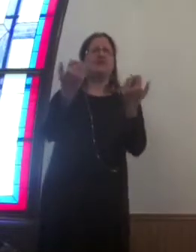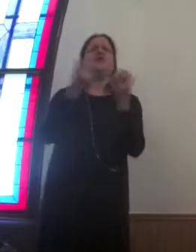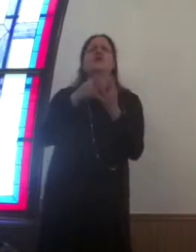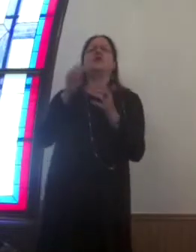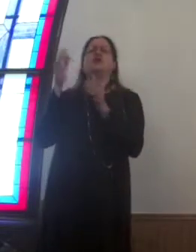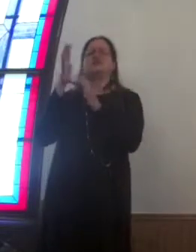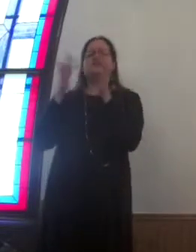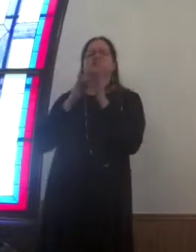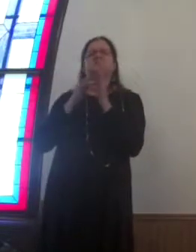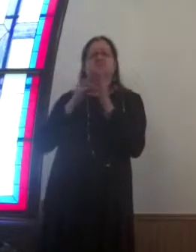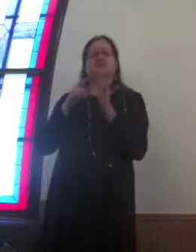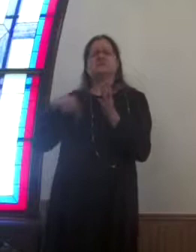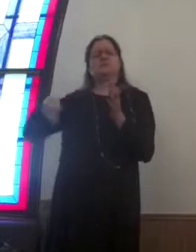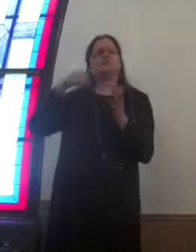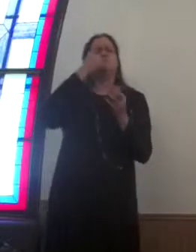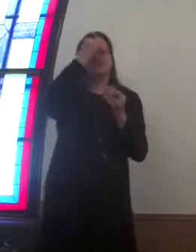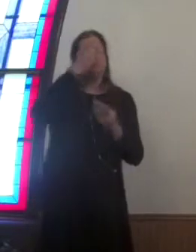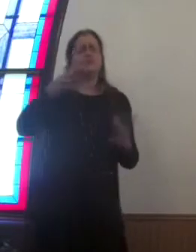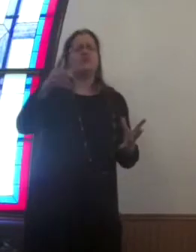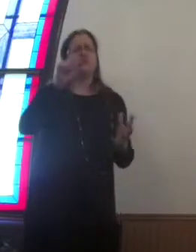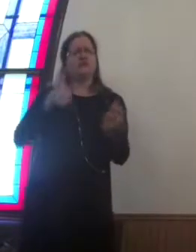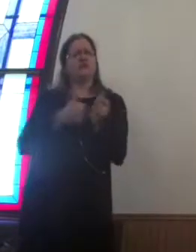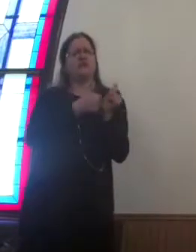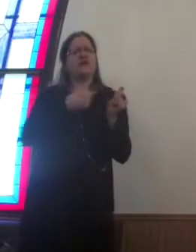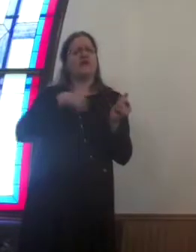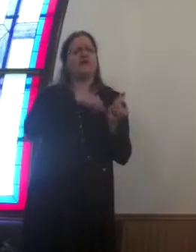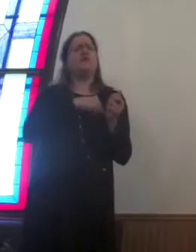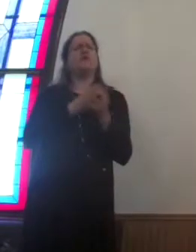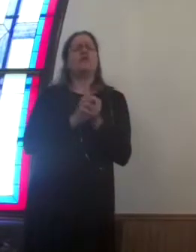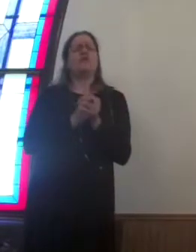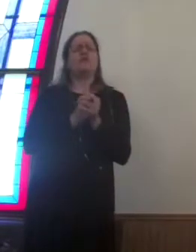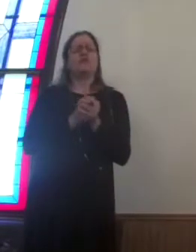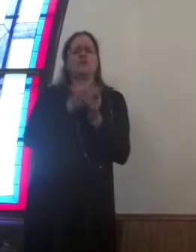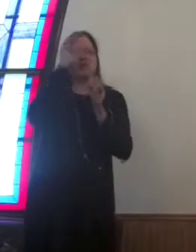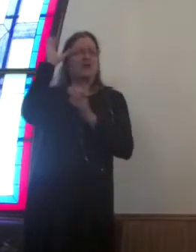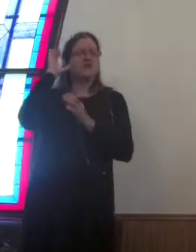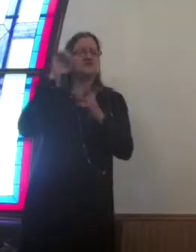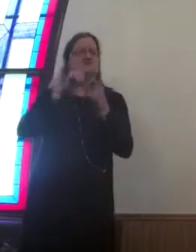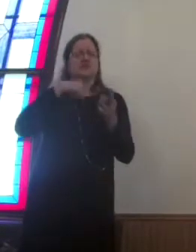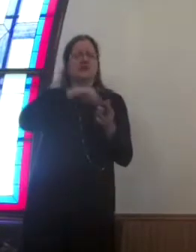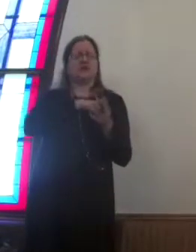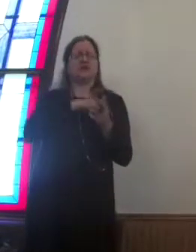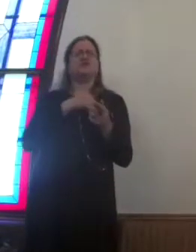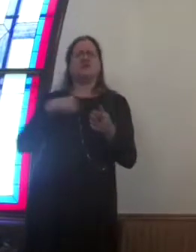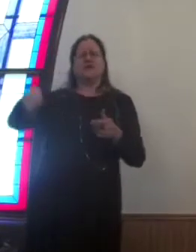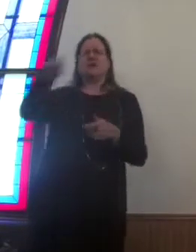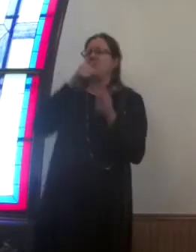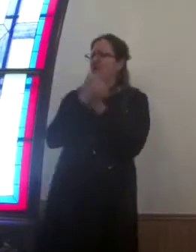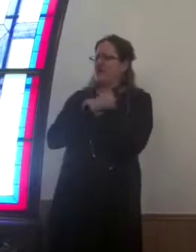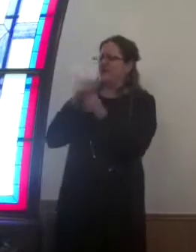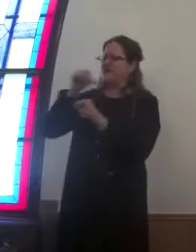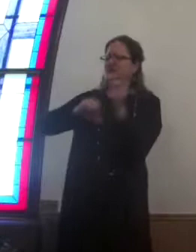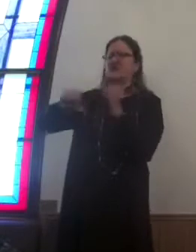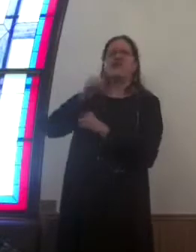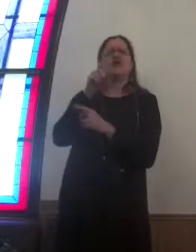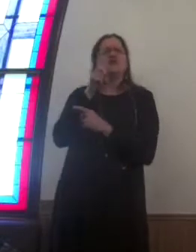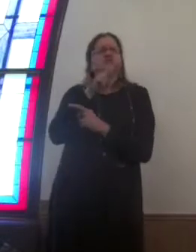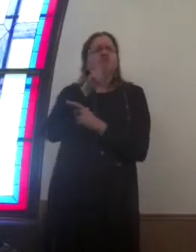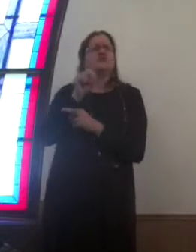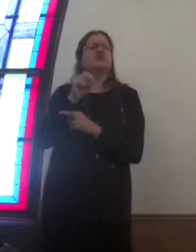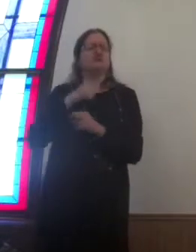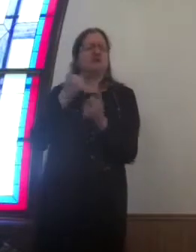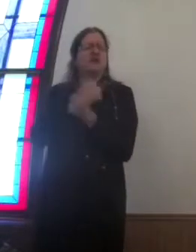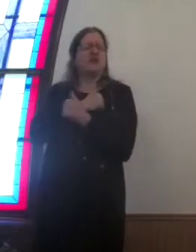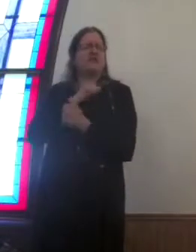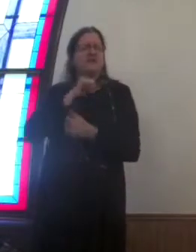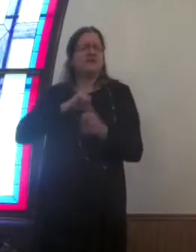of Christ and to serve one another and to love one another, and just as we love